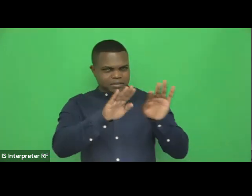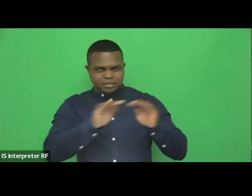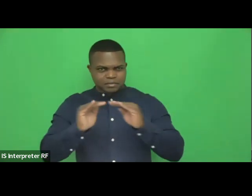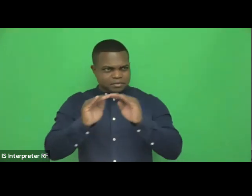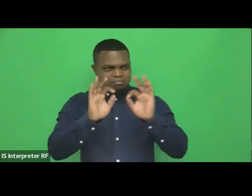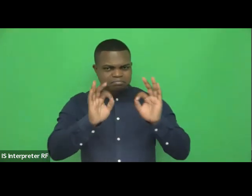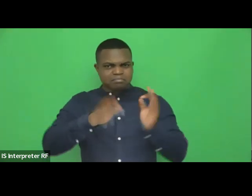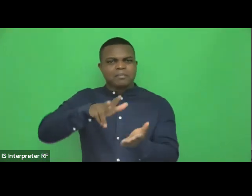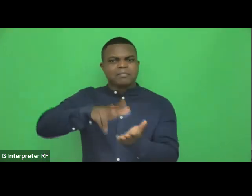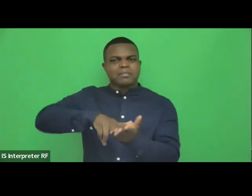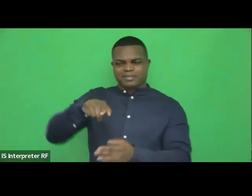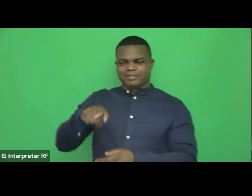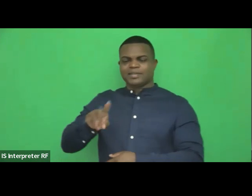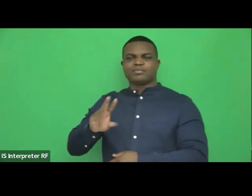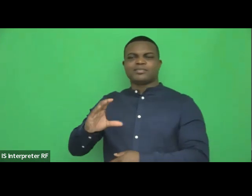for accessibility.